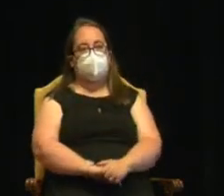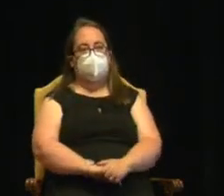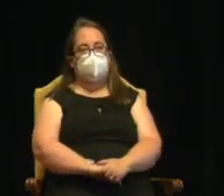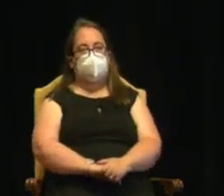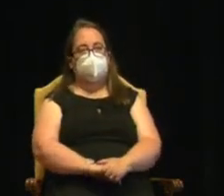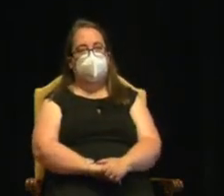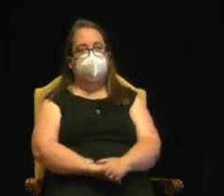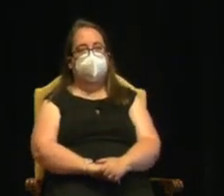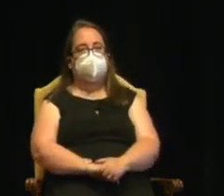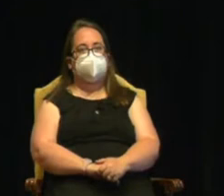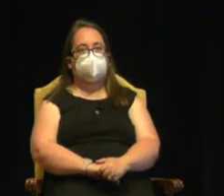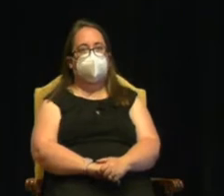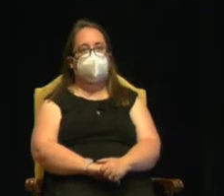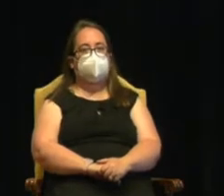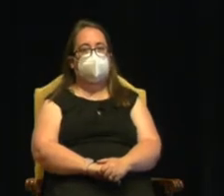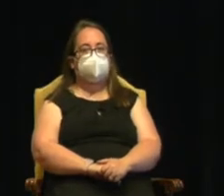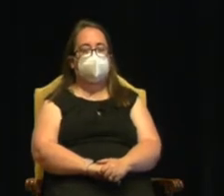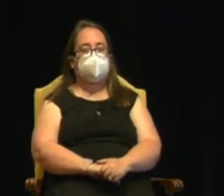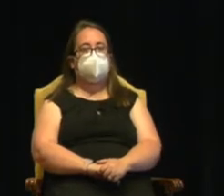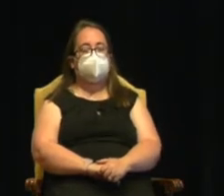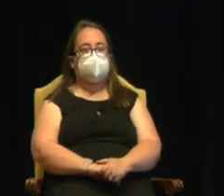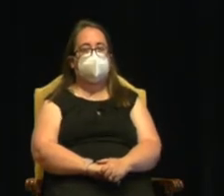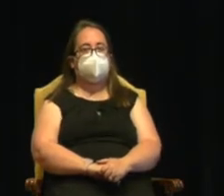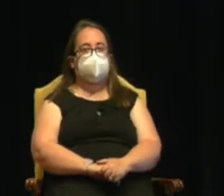here's the thing. It's that,